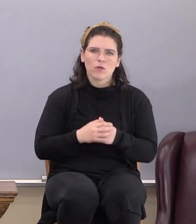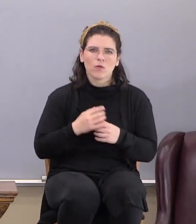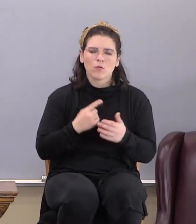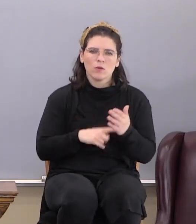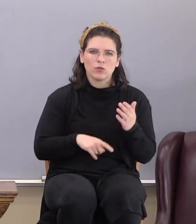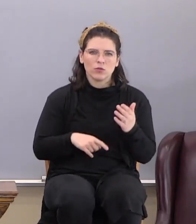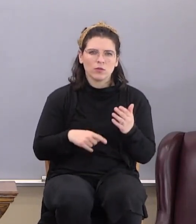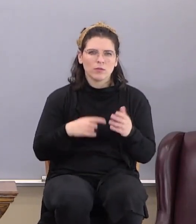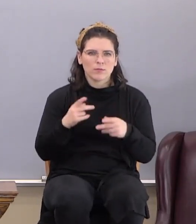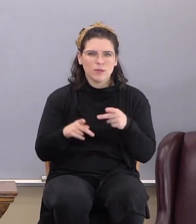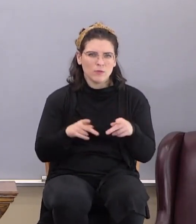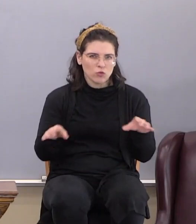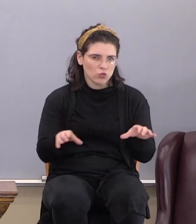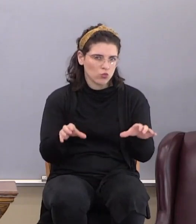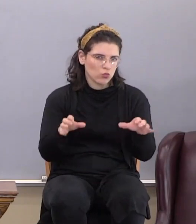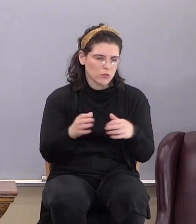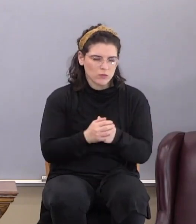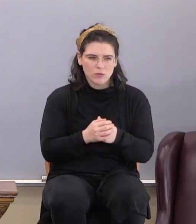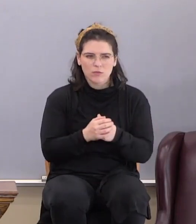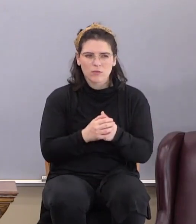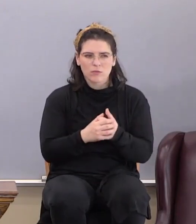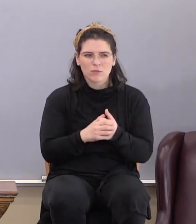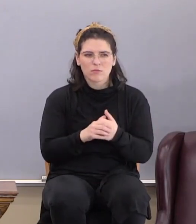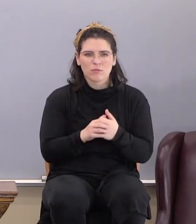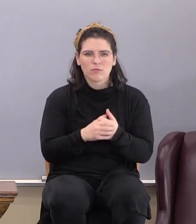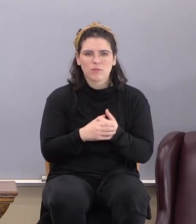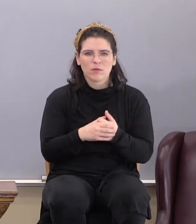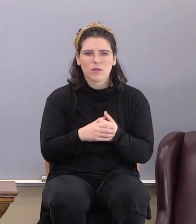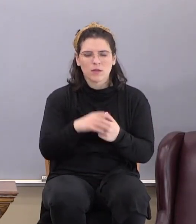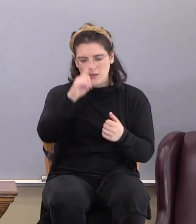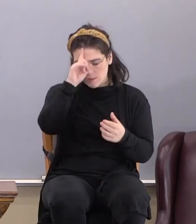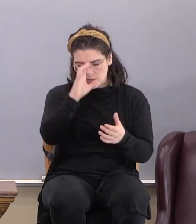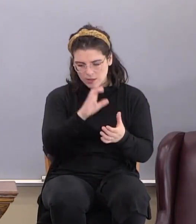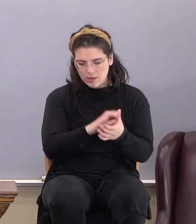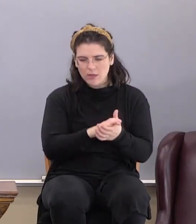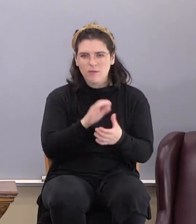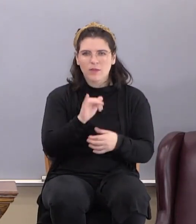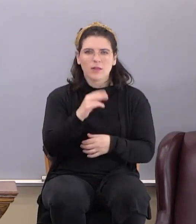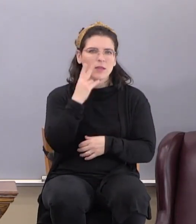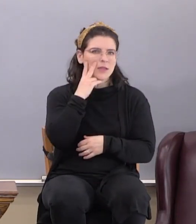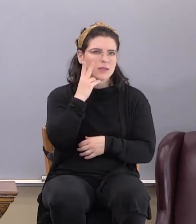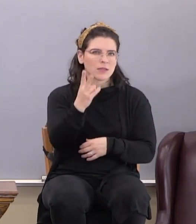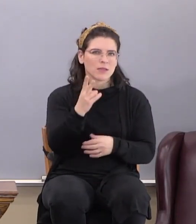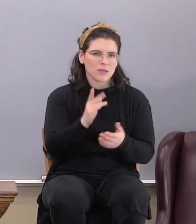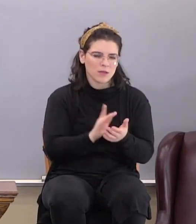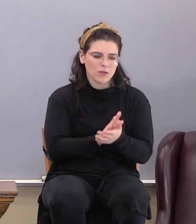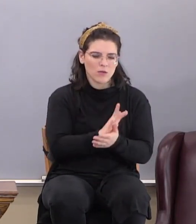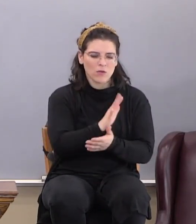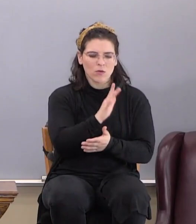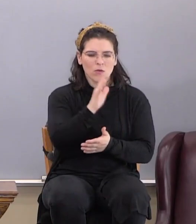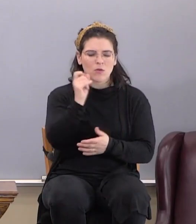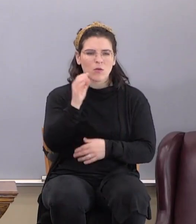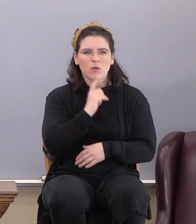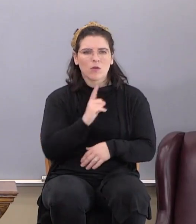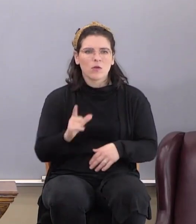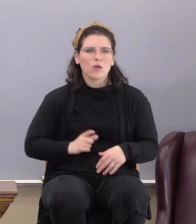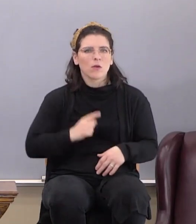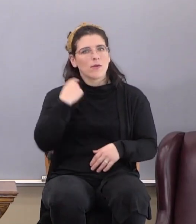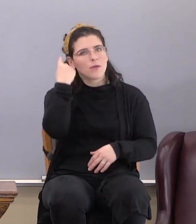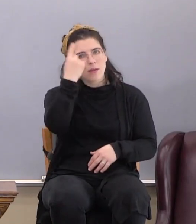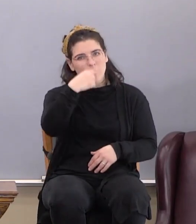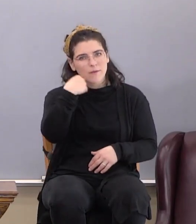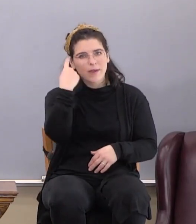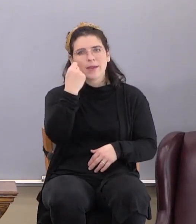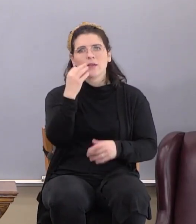these people do? They believe they see the glory of the Lord. They see the face of